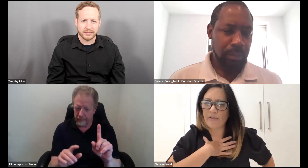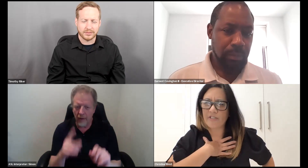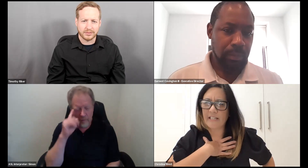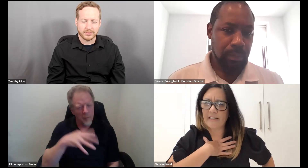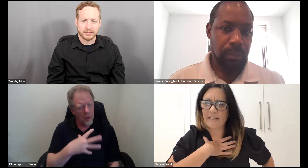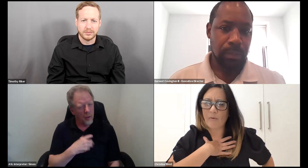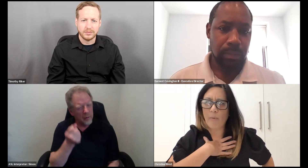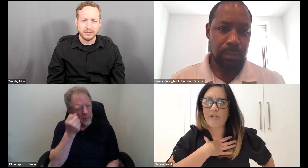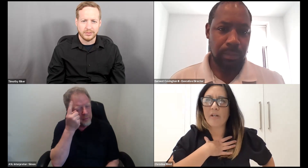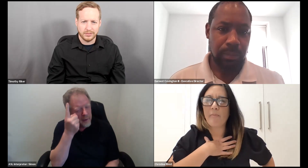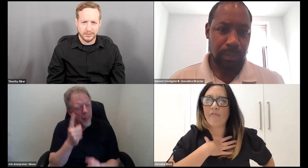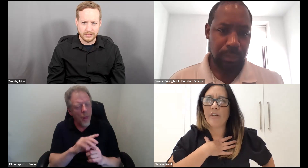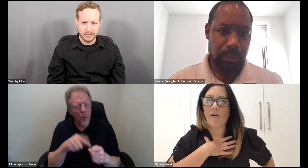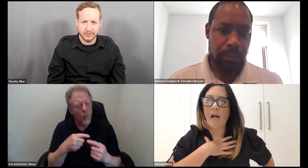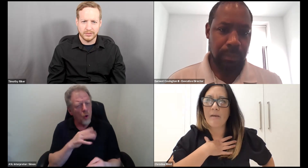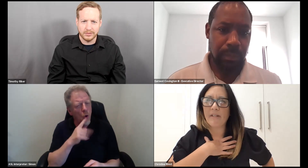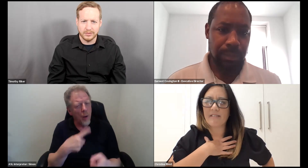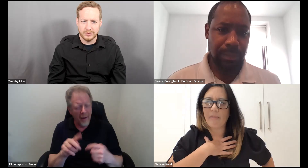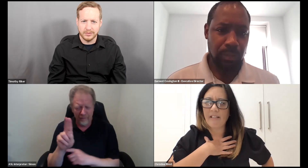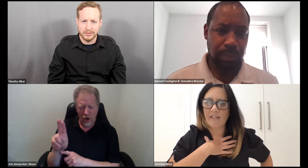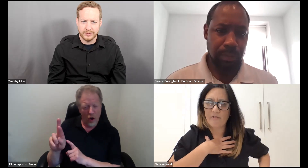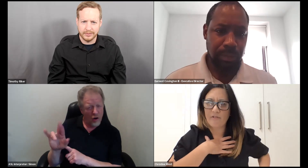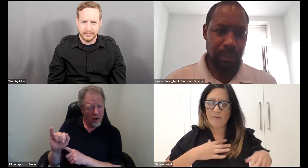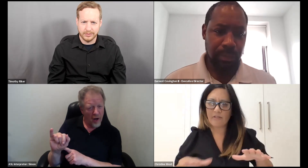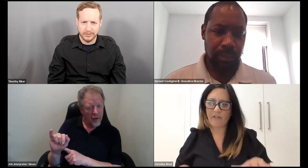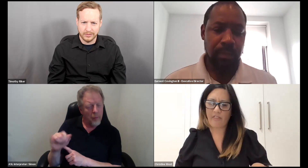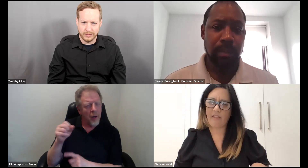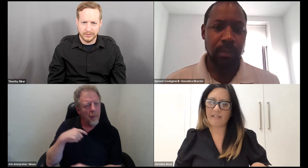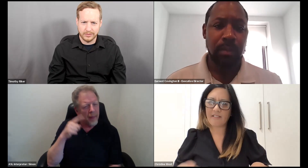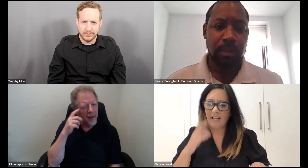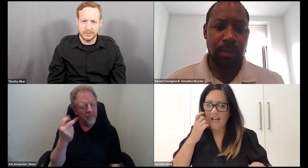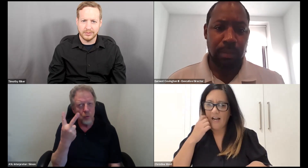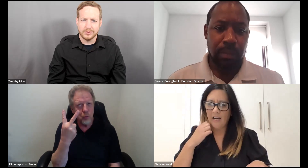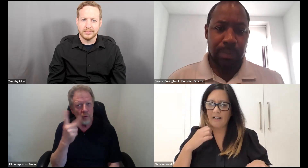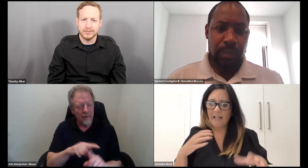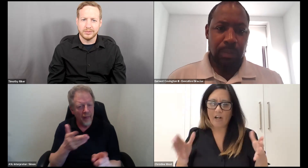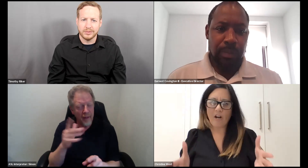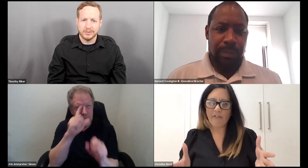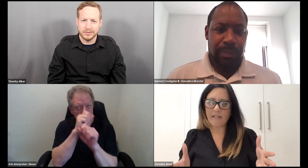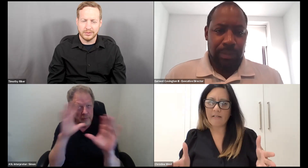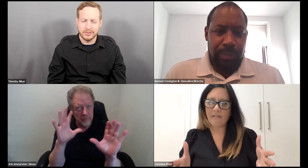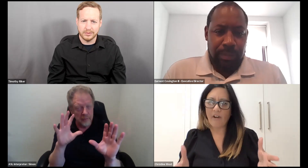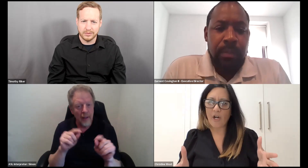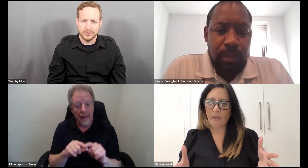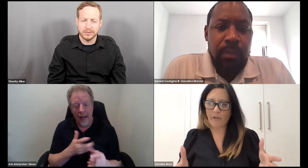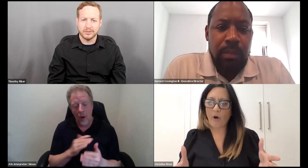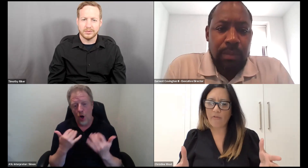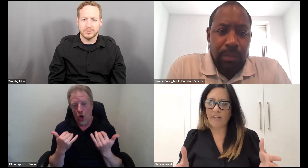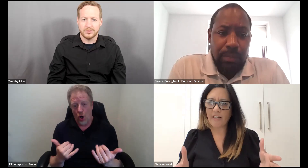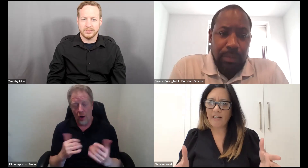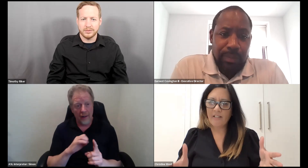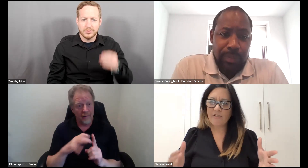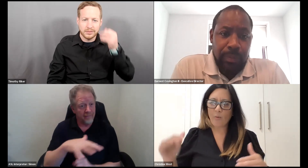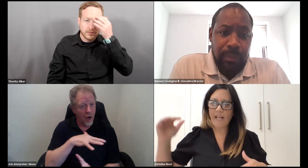own understanding, when we talk about VRI, because I'm thinking of two different things in our current environment with